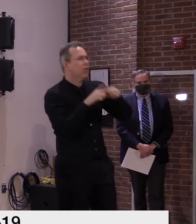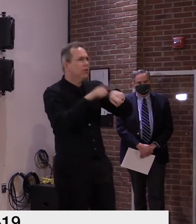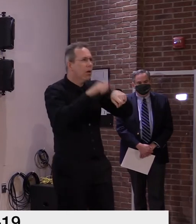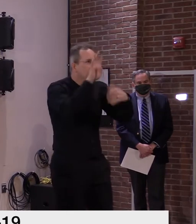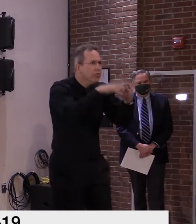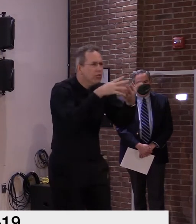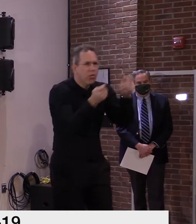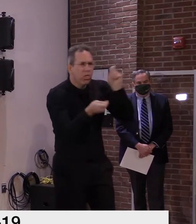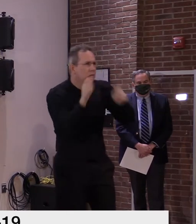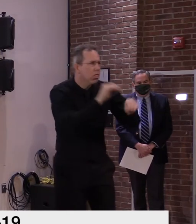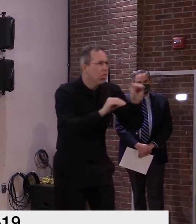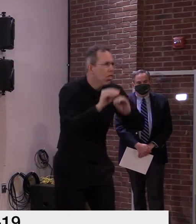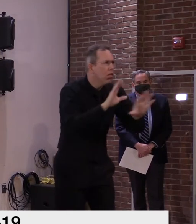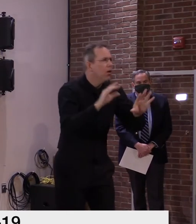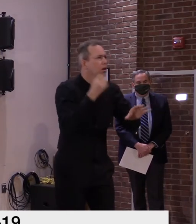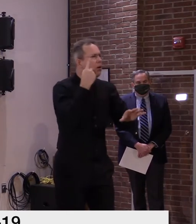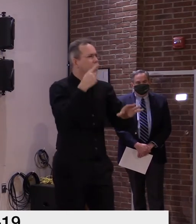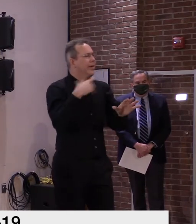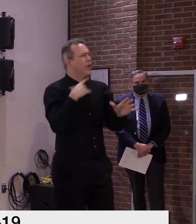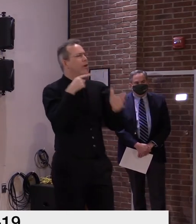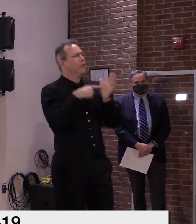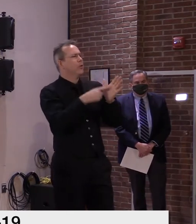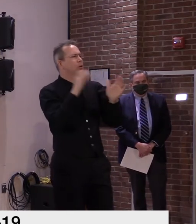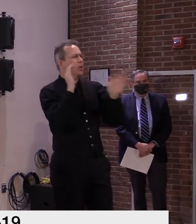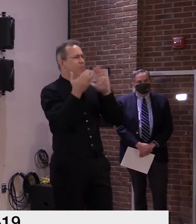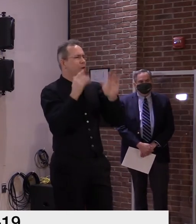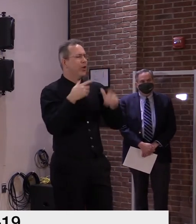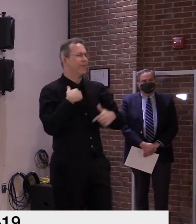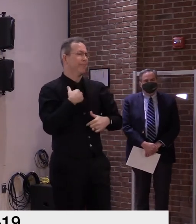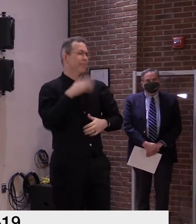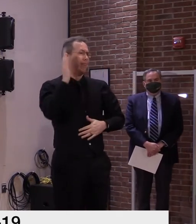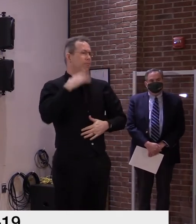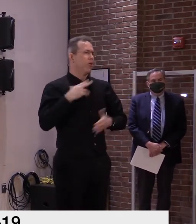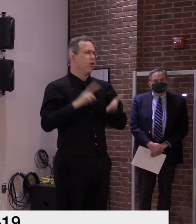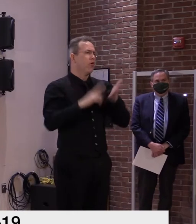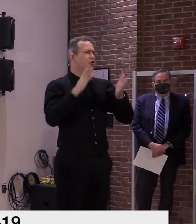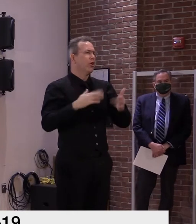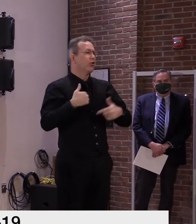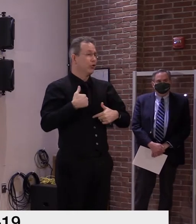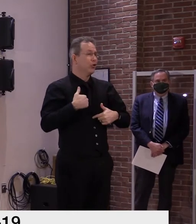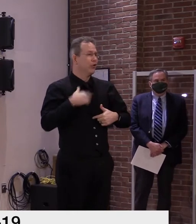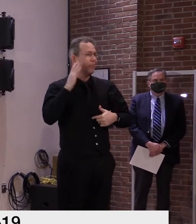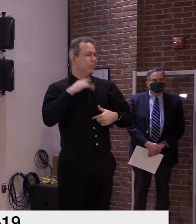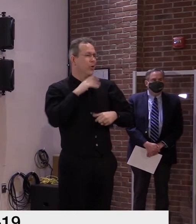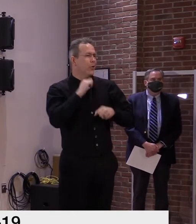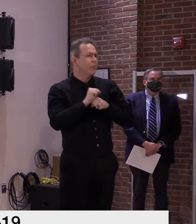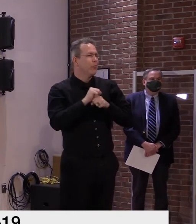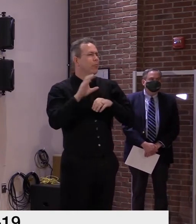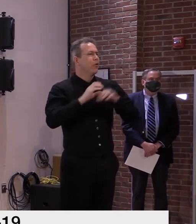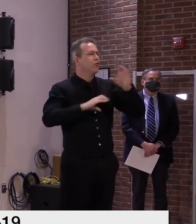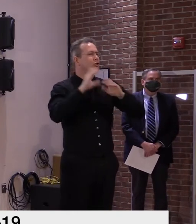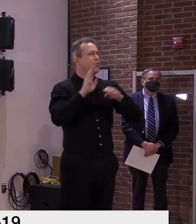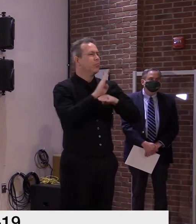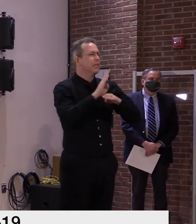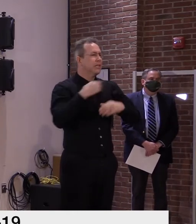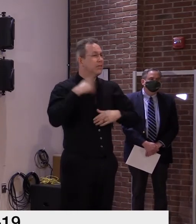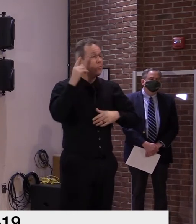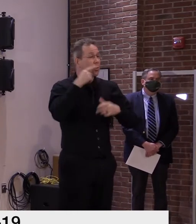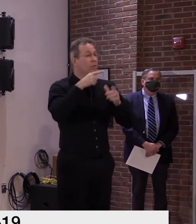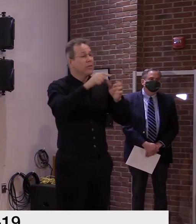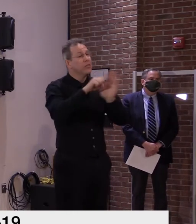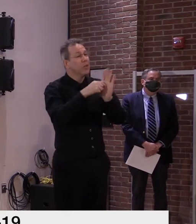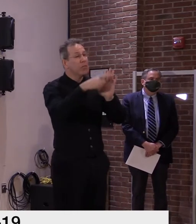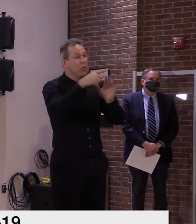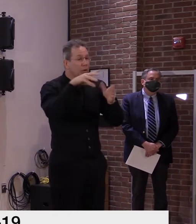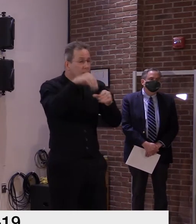metaphors. And a few apply here, like when you find yourself in a hole, stop digging. And it's all